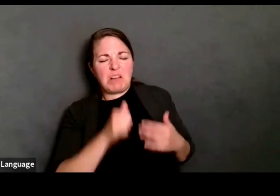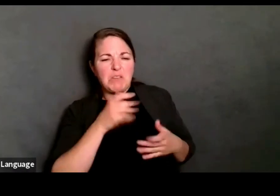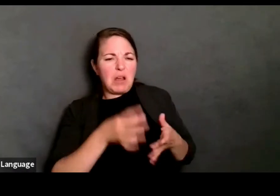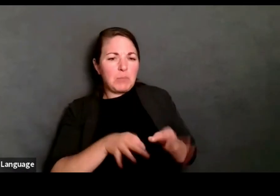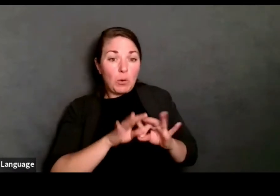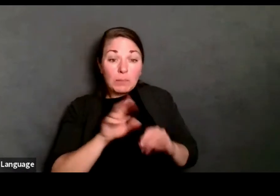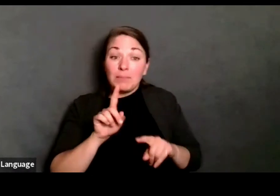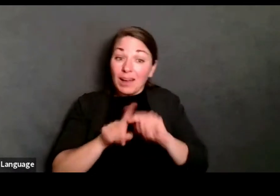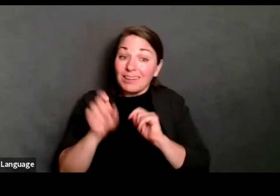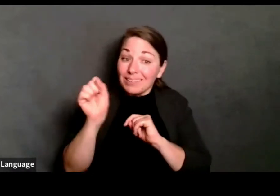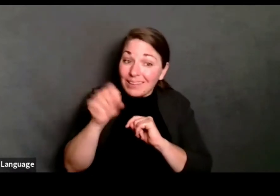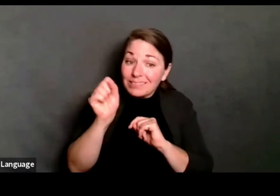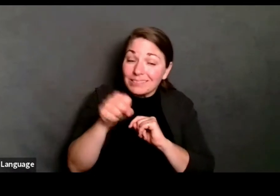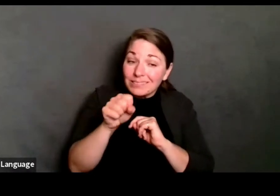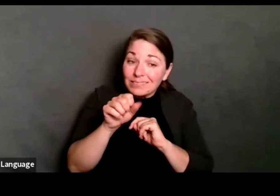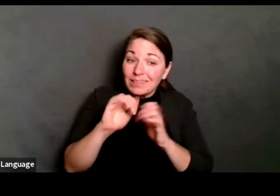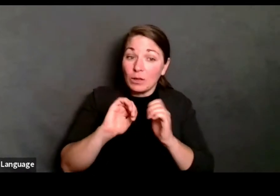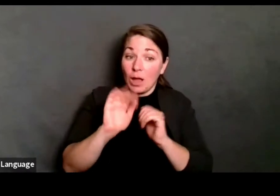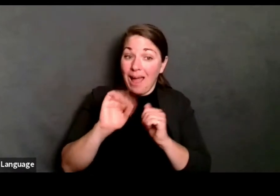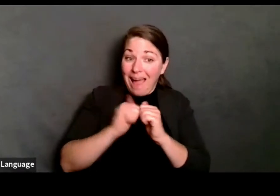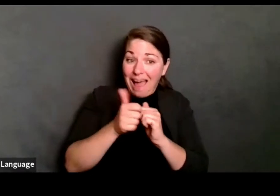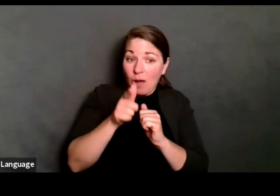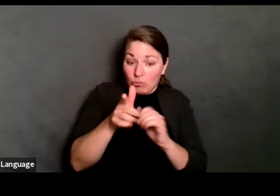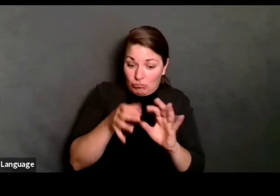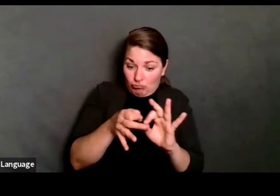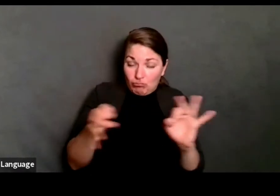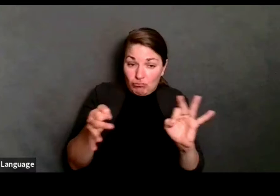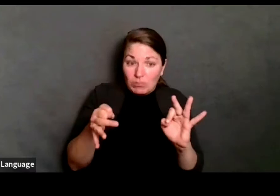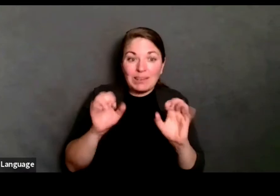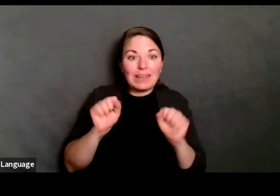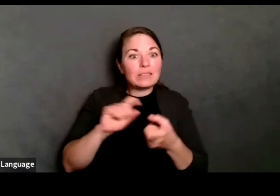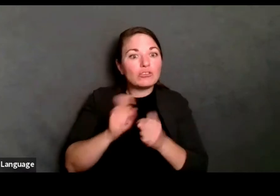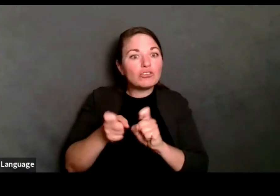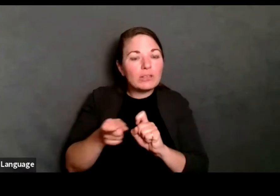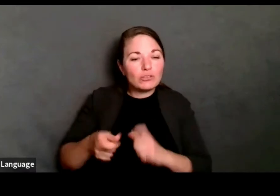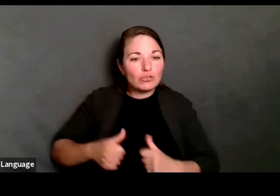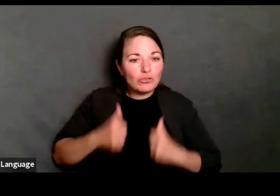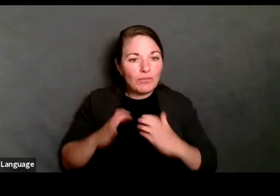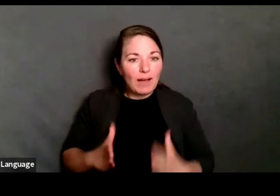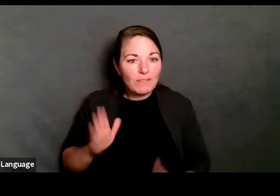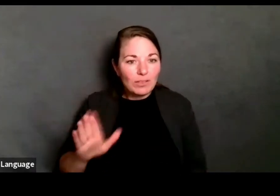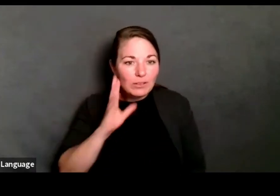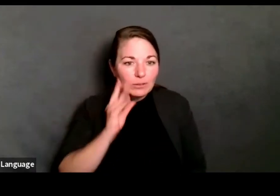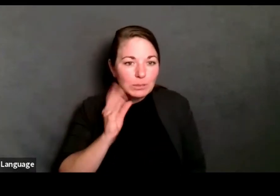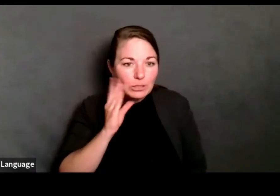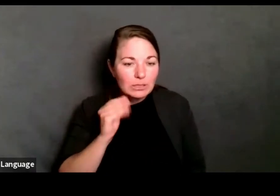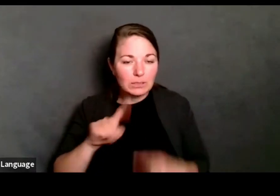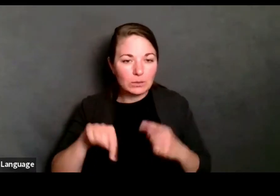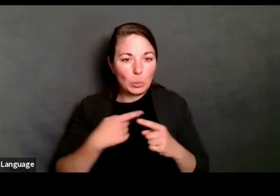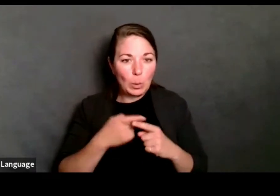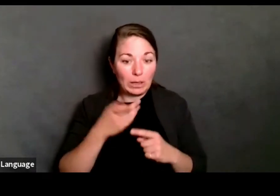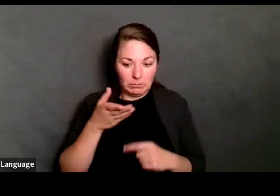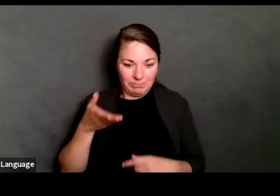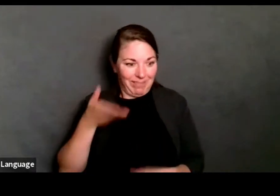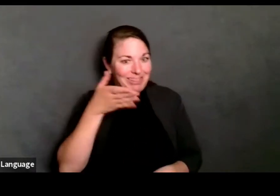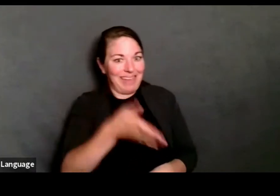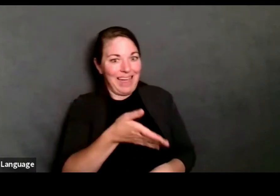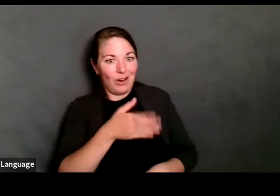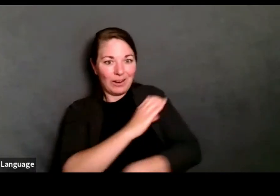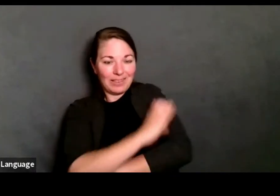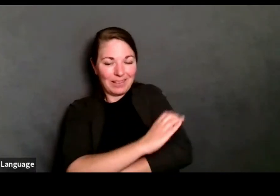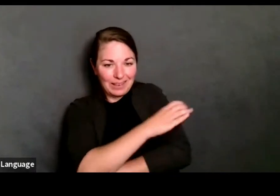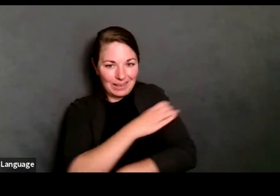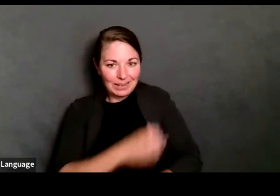settings can profoundly change the way survivors feel when they're under our care. So let's walk through some reframes for